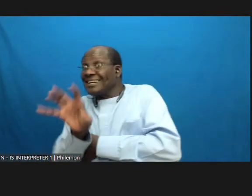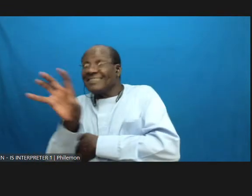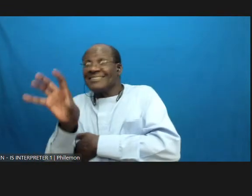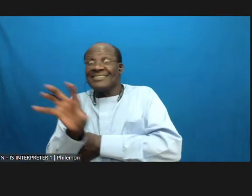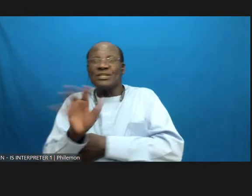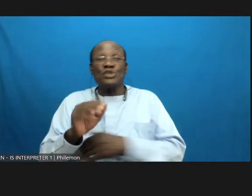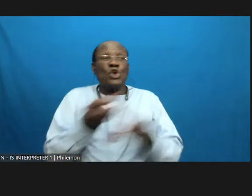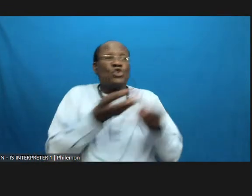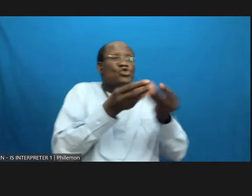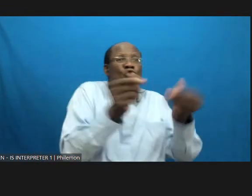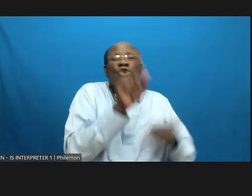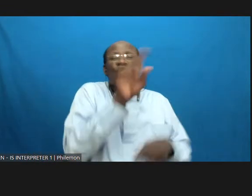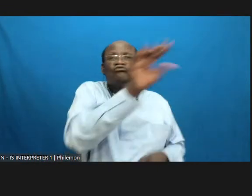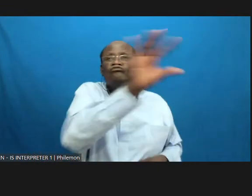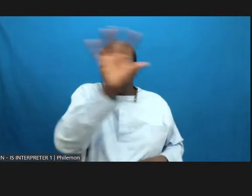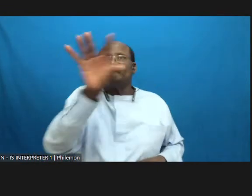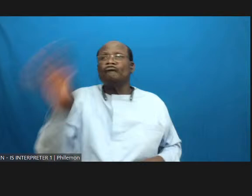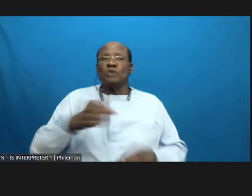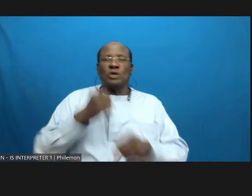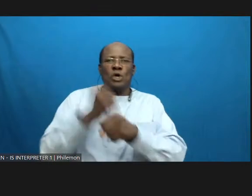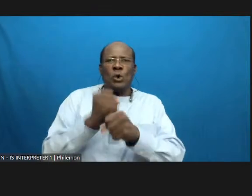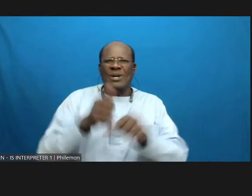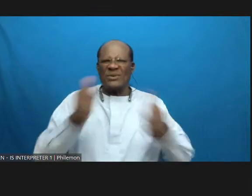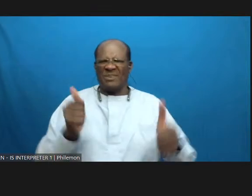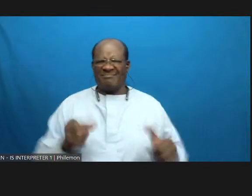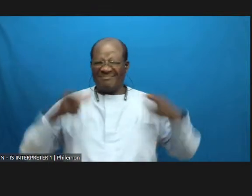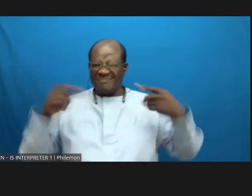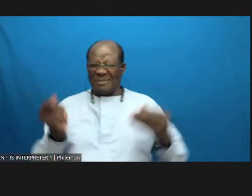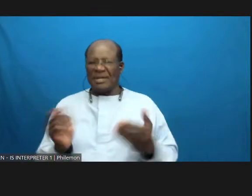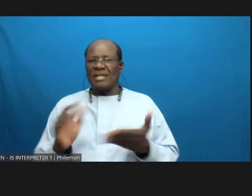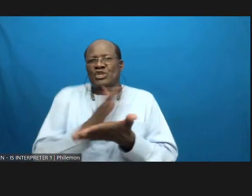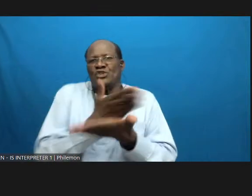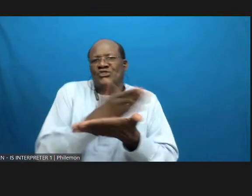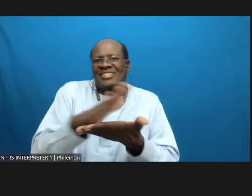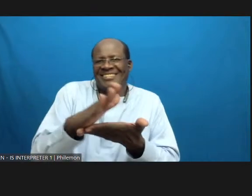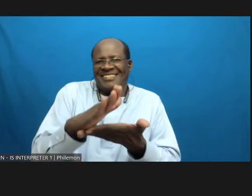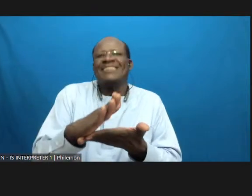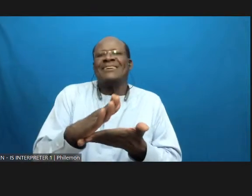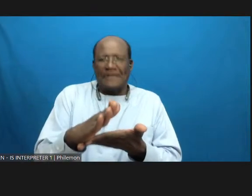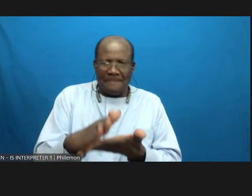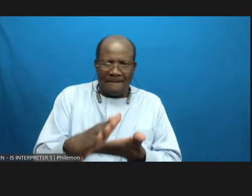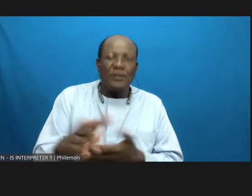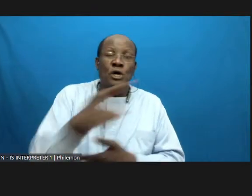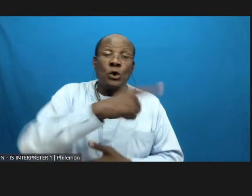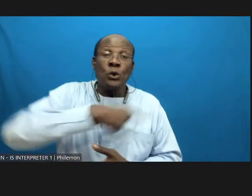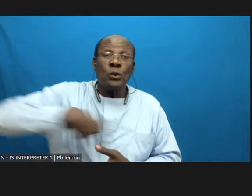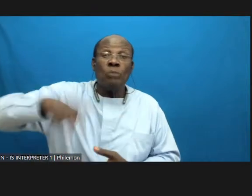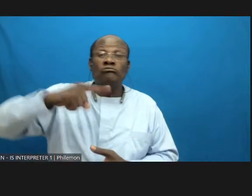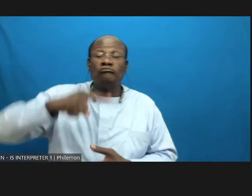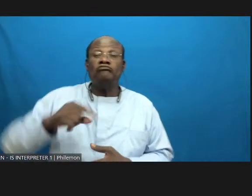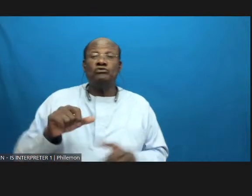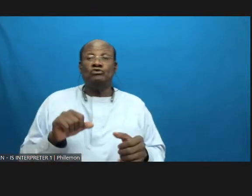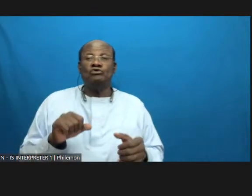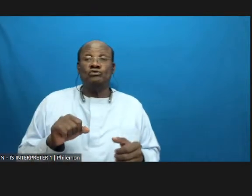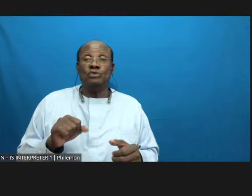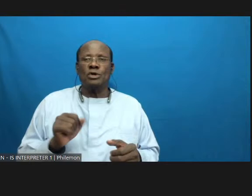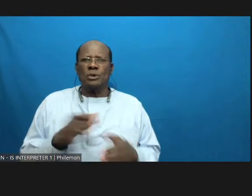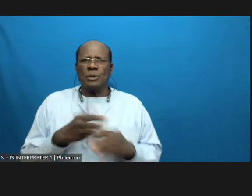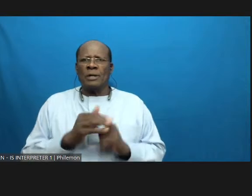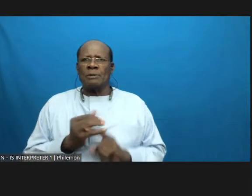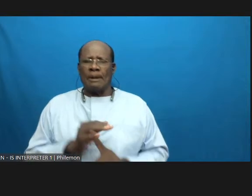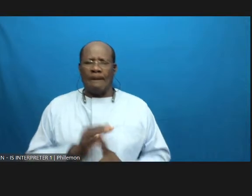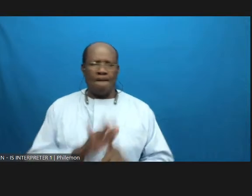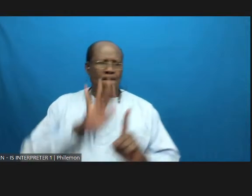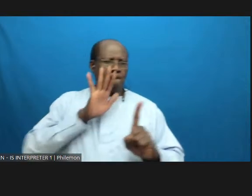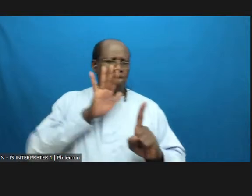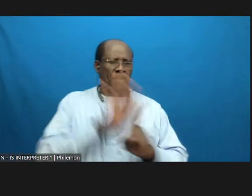to be working, and just to ensure that we're making impact all over the continent.